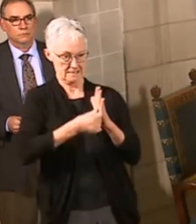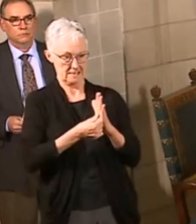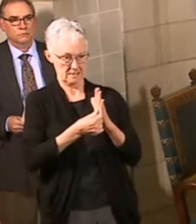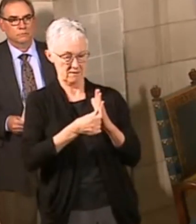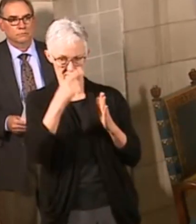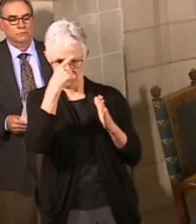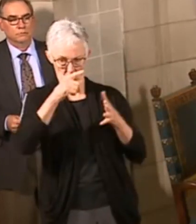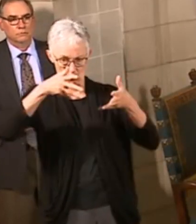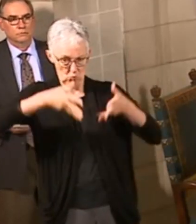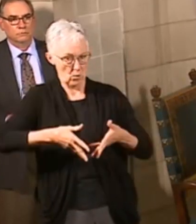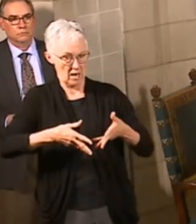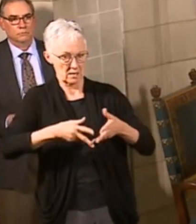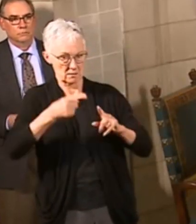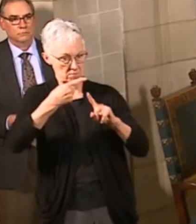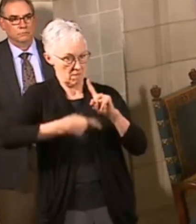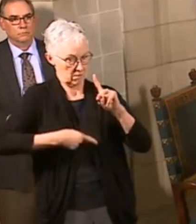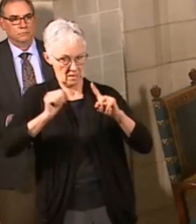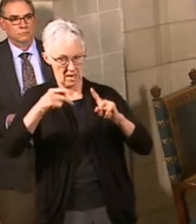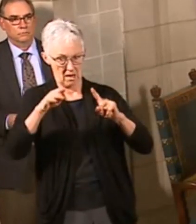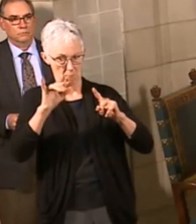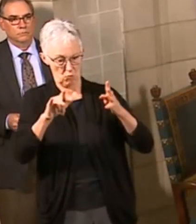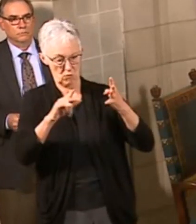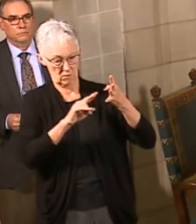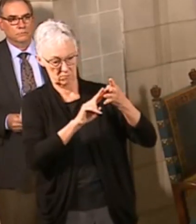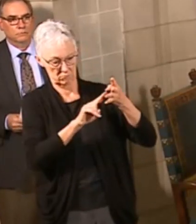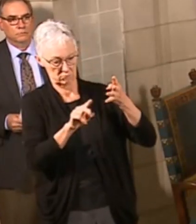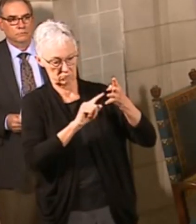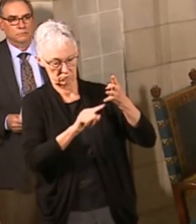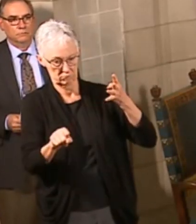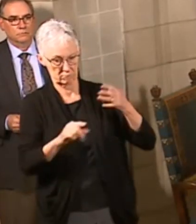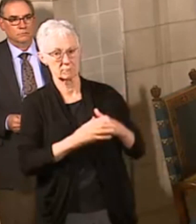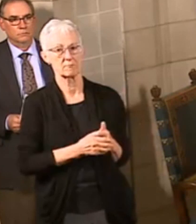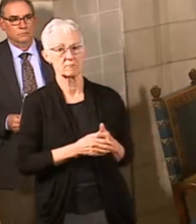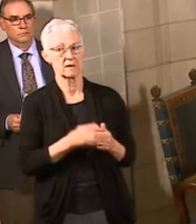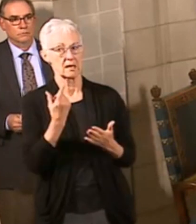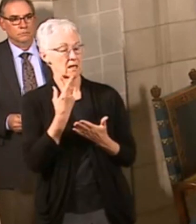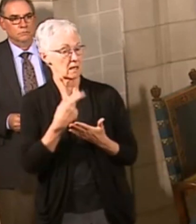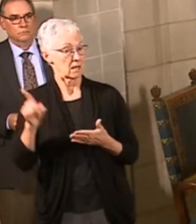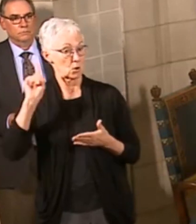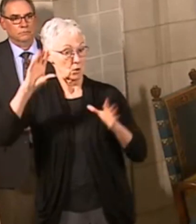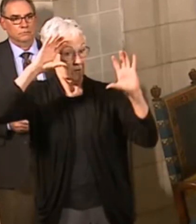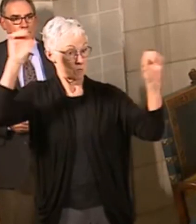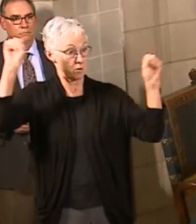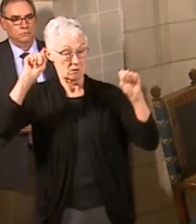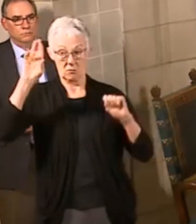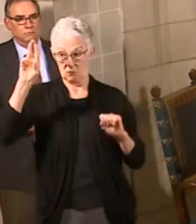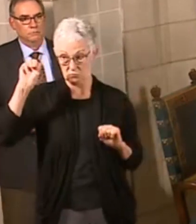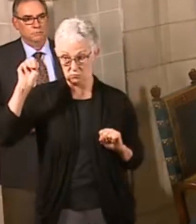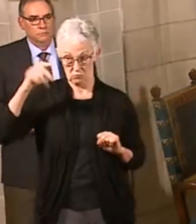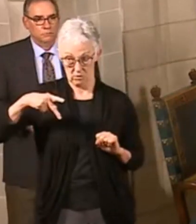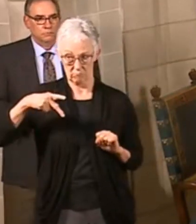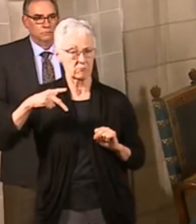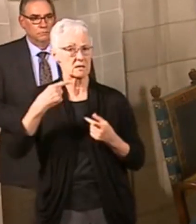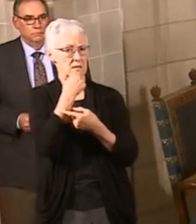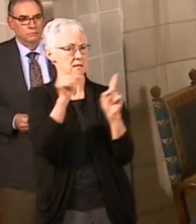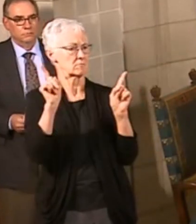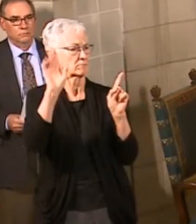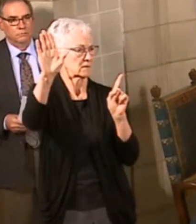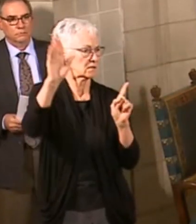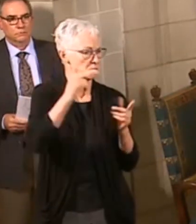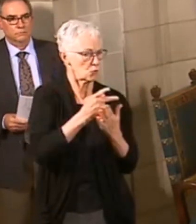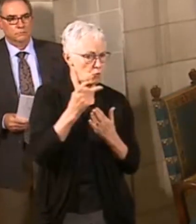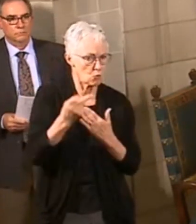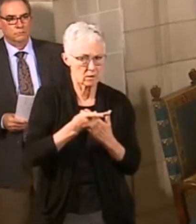Now, there has been a lot of talk. Obviously, last week, the president had announced his program with the different phases to start reopening